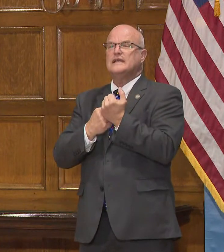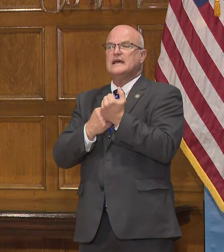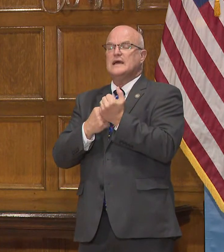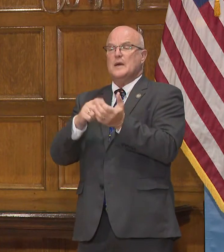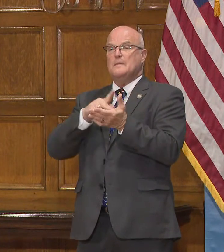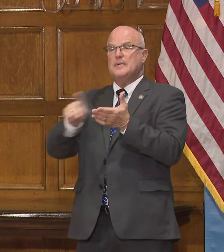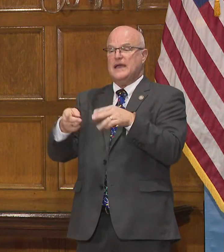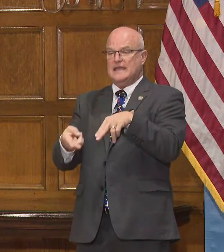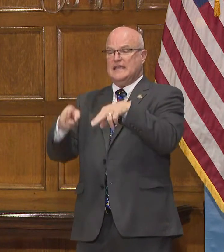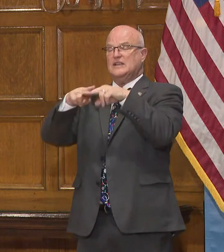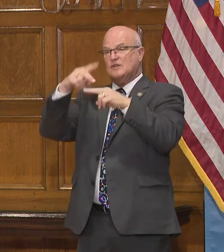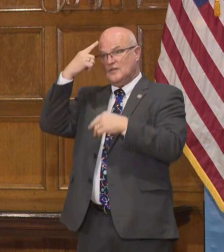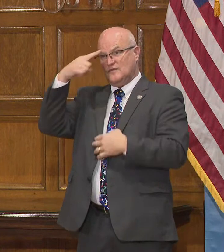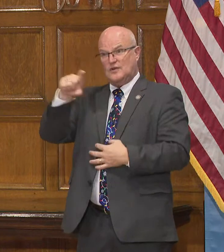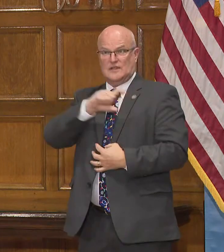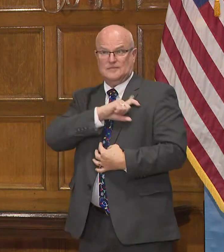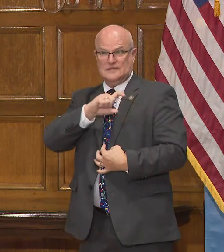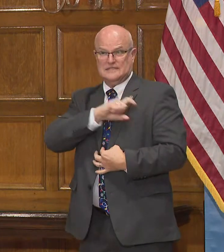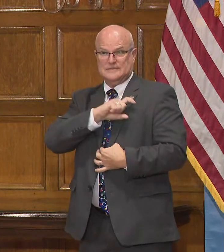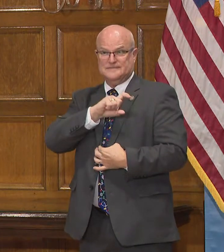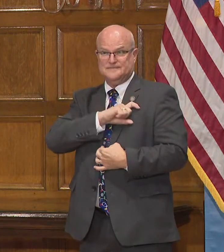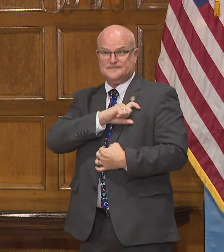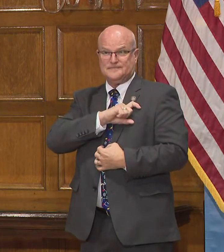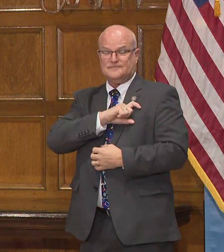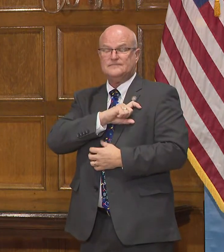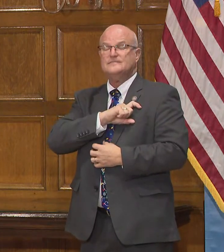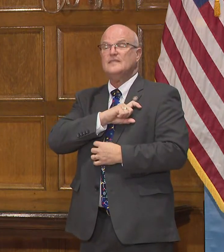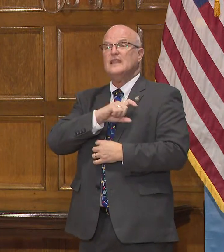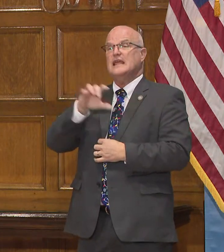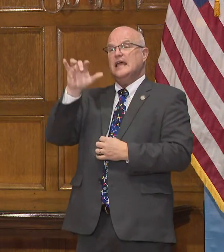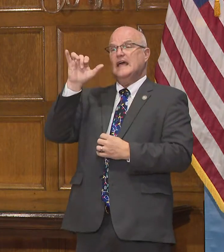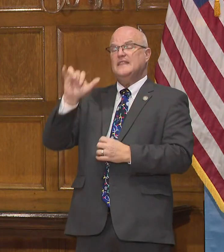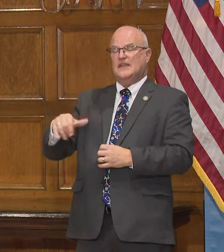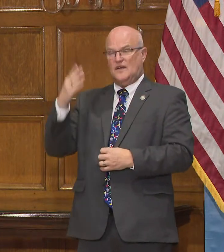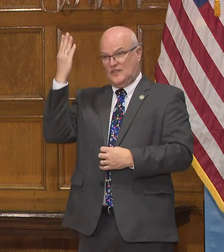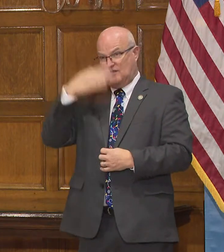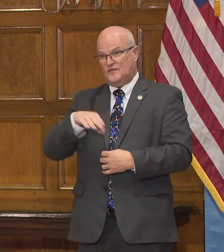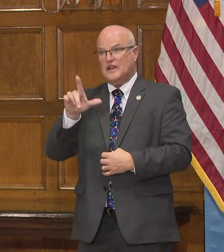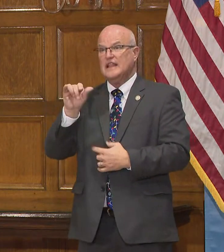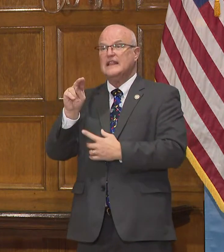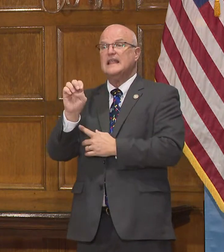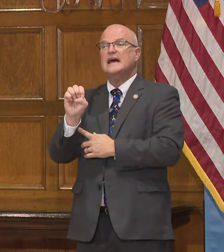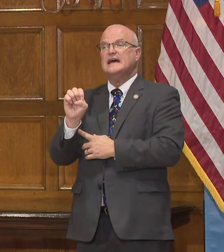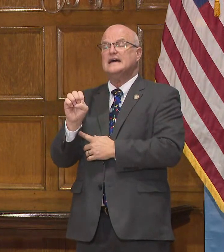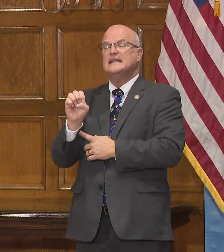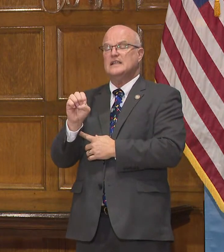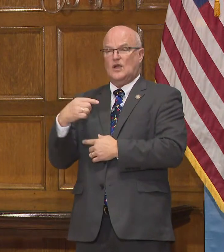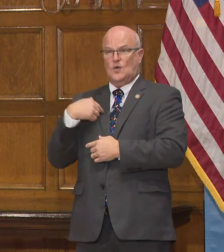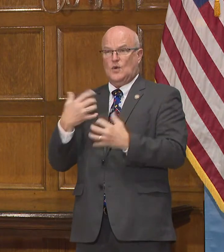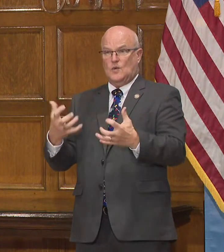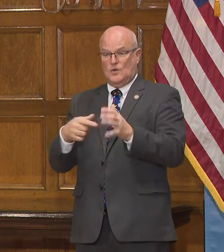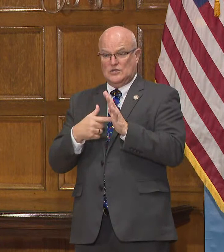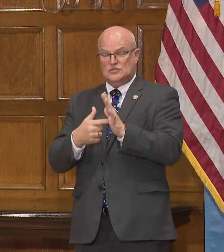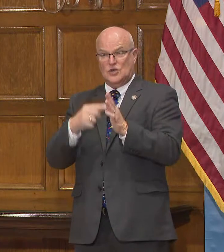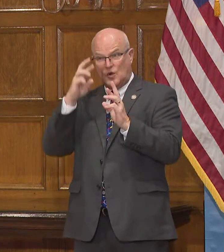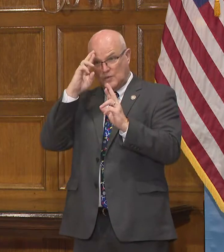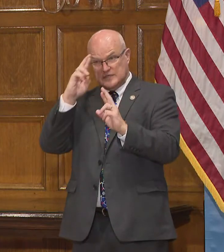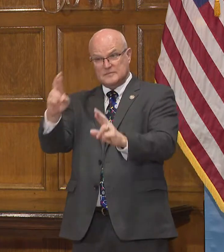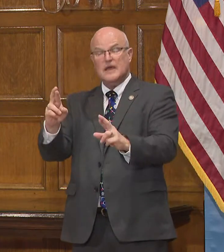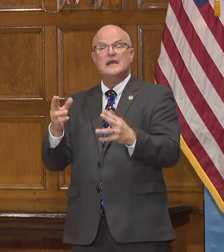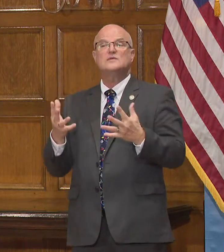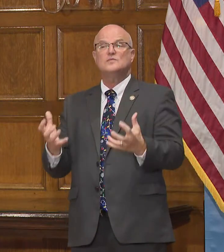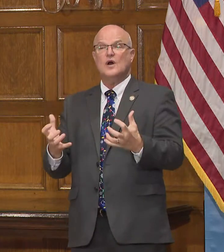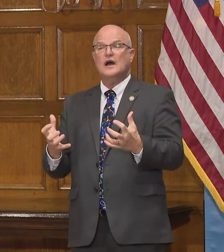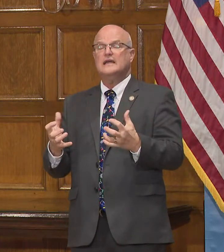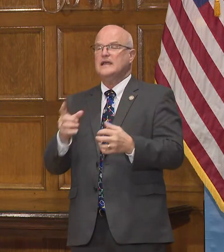in pay of our law enforcement officers. They are on the front line. We want to show our respect to them.